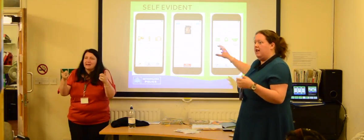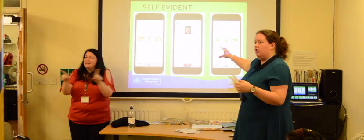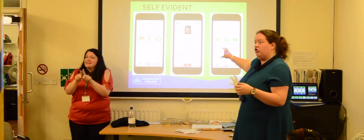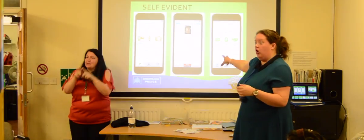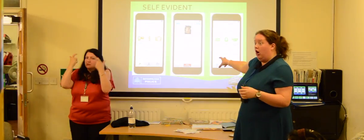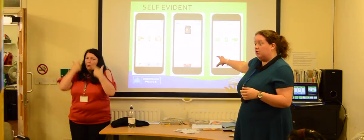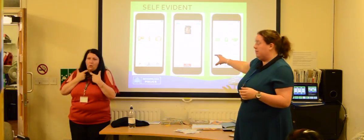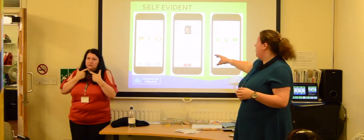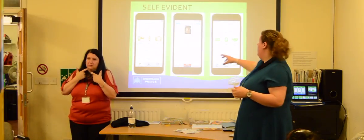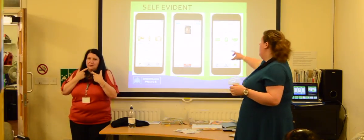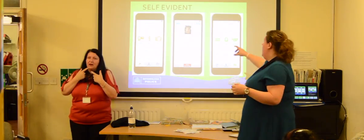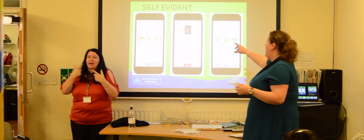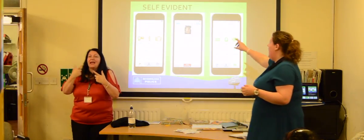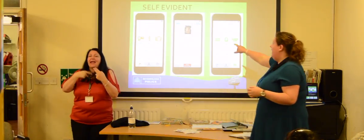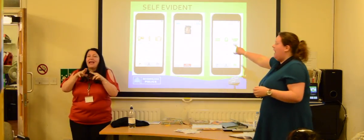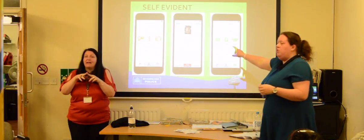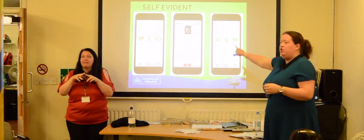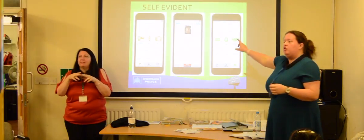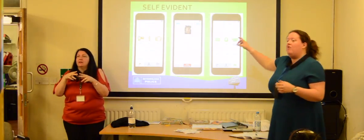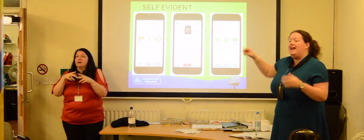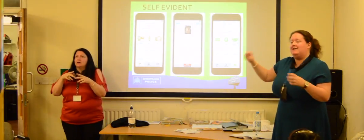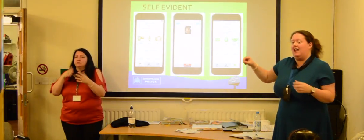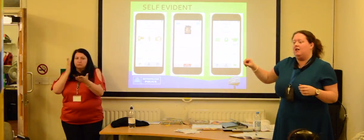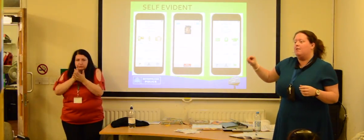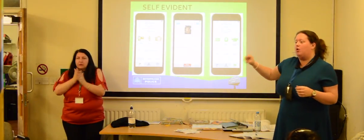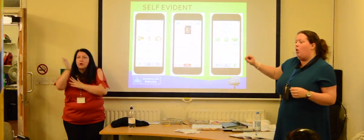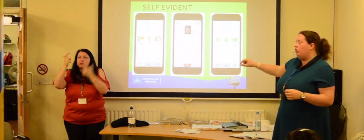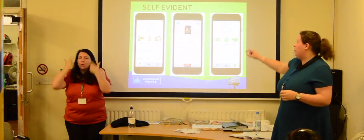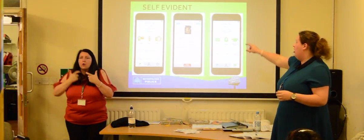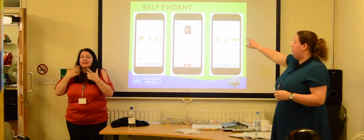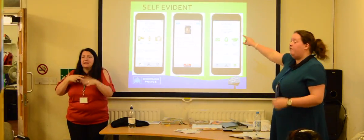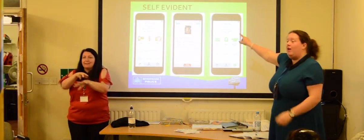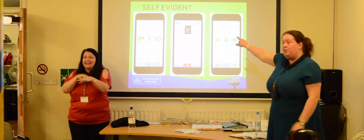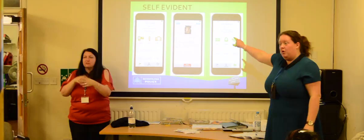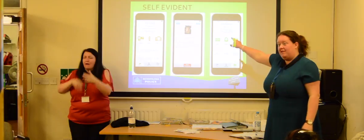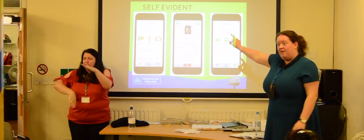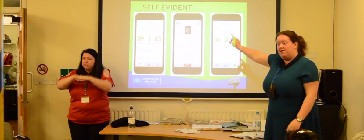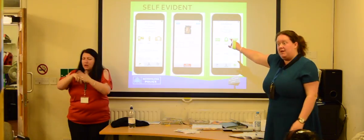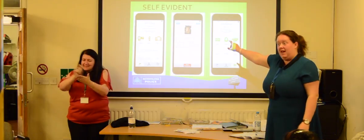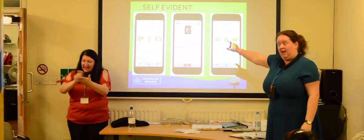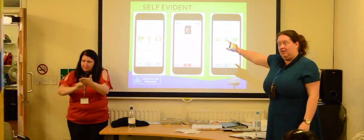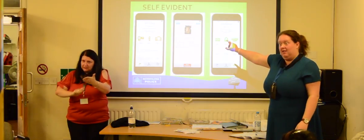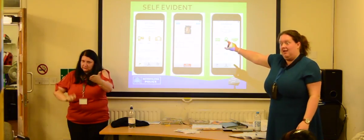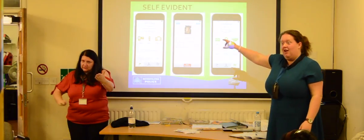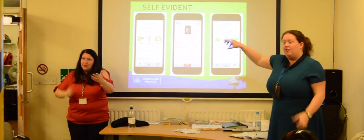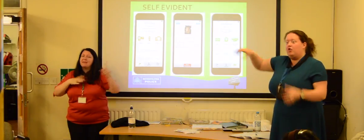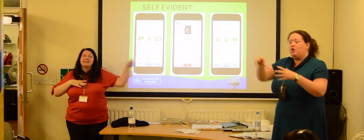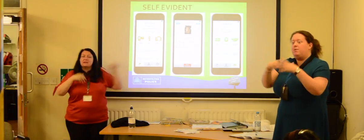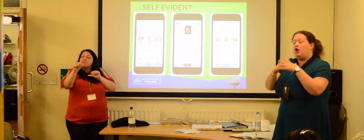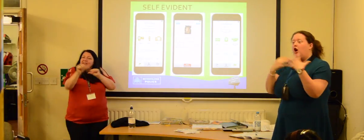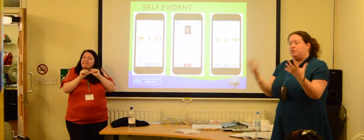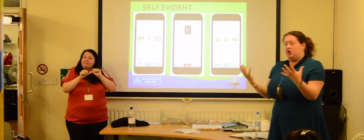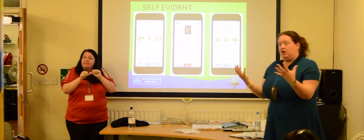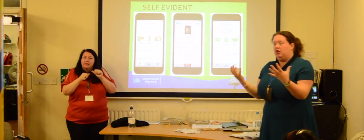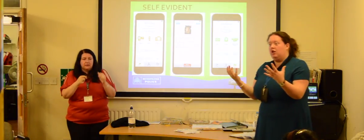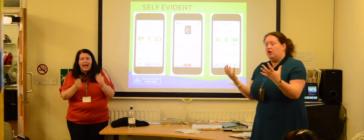but it's a start. It allows you to write in, but also to film yourself speaking. So there would be